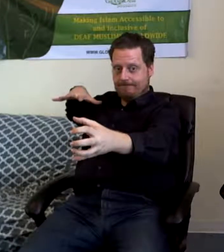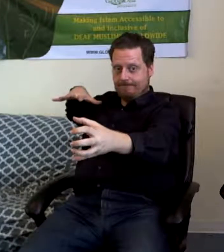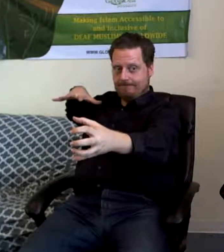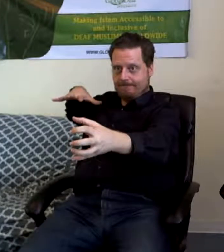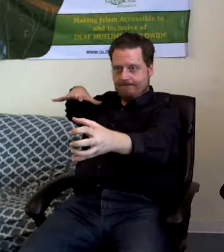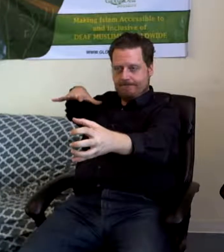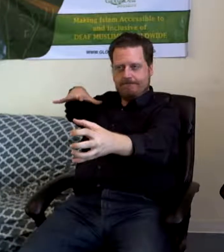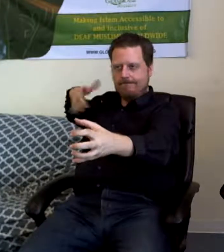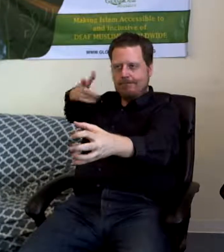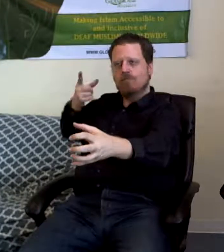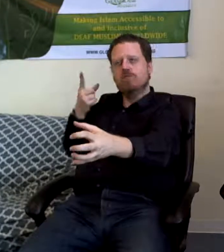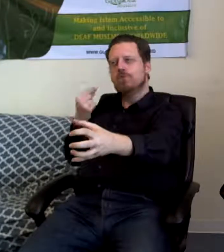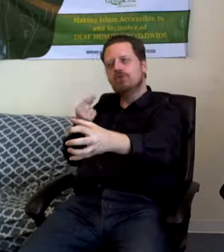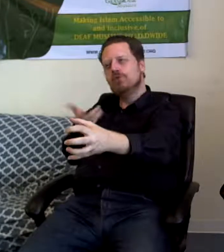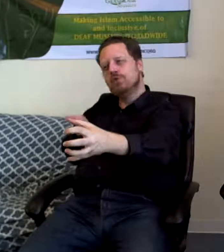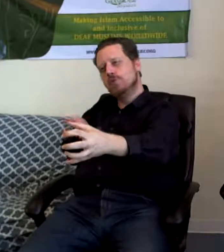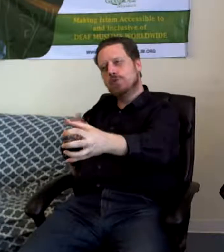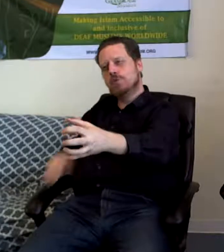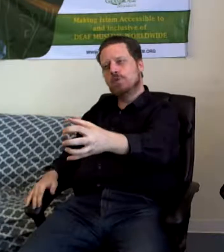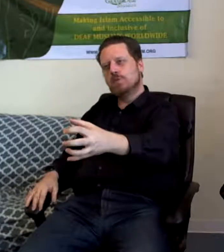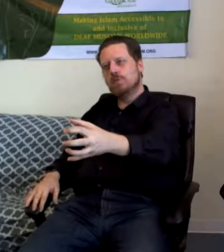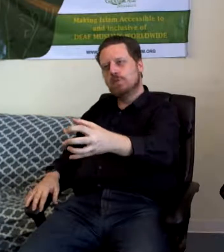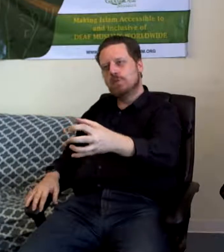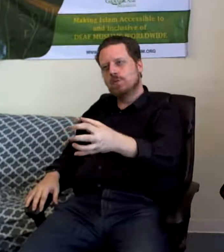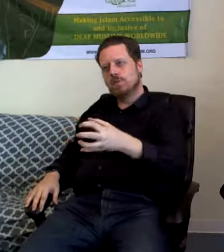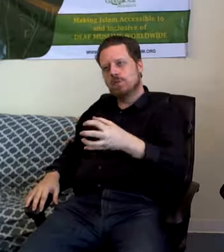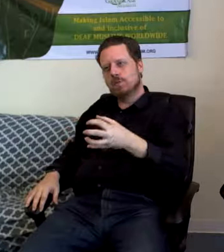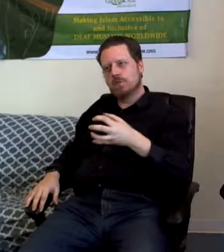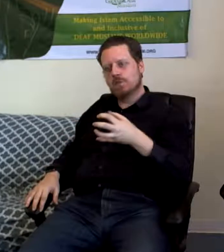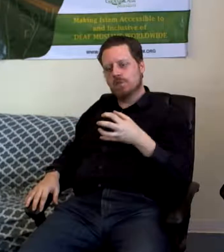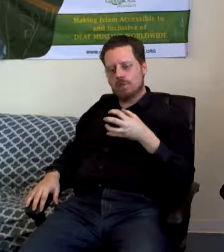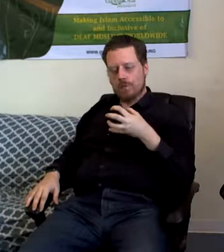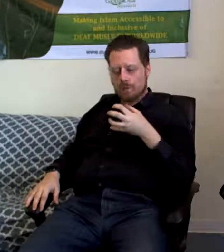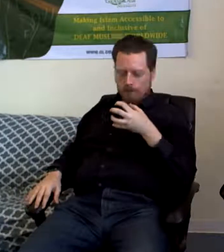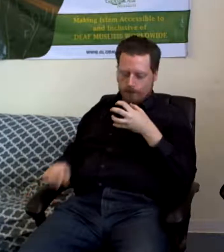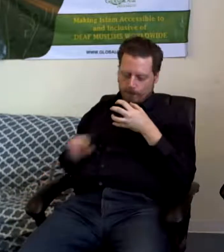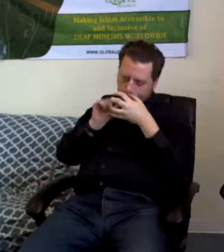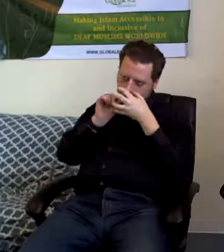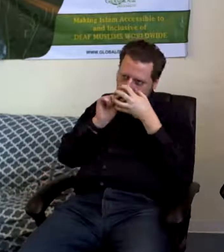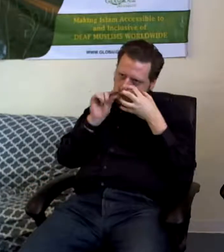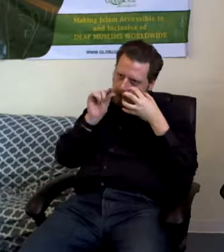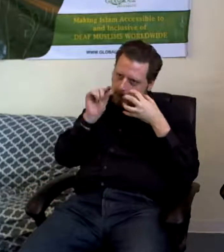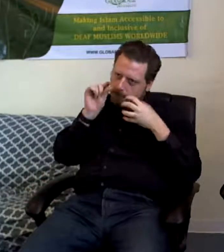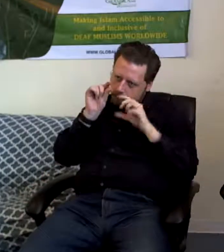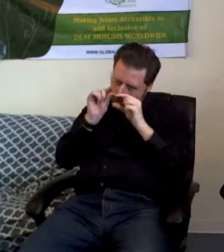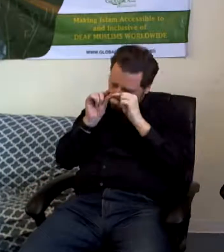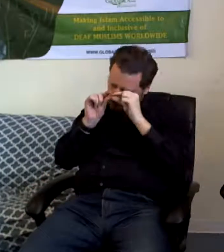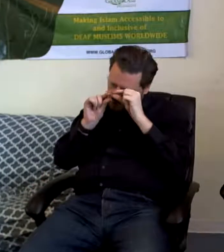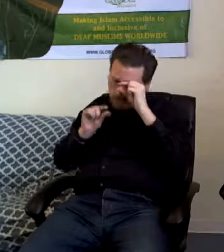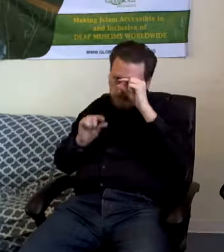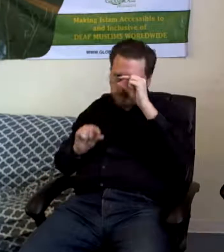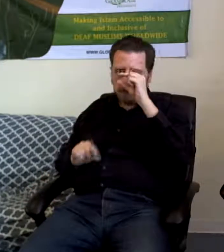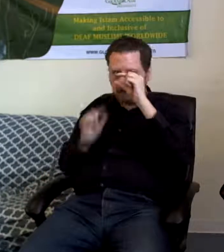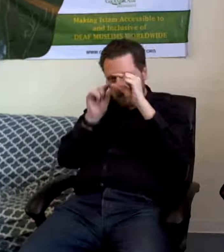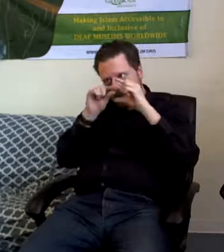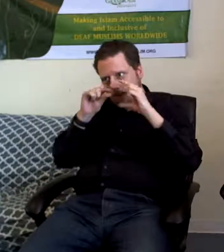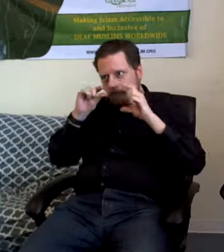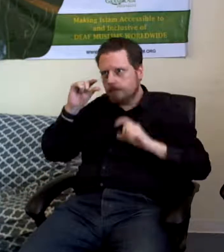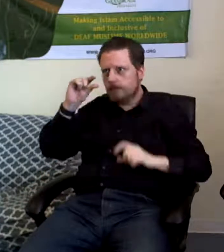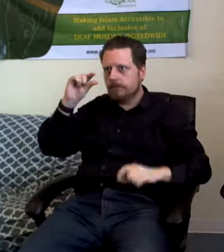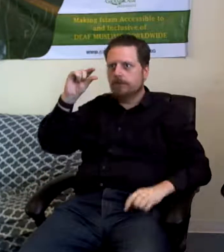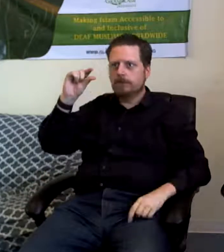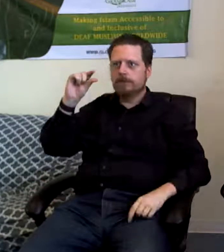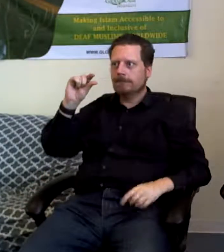what do? They are just one part of the universe, like which there